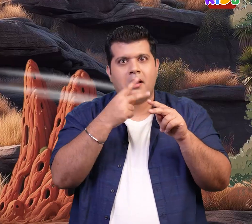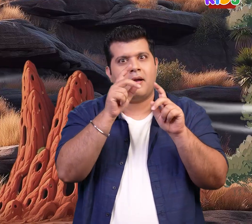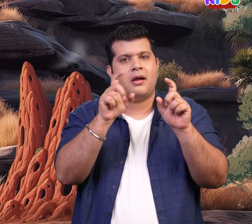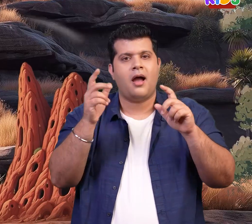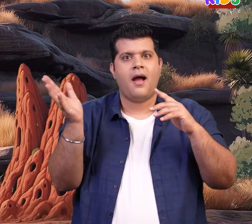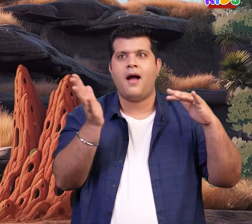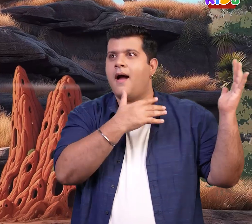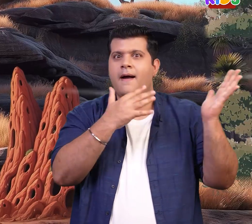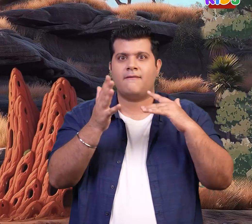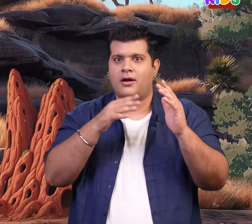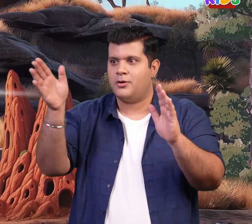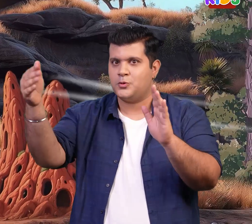different holes, she says.